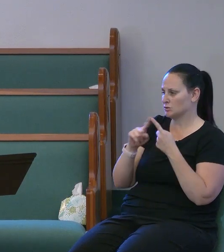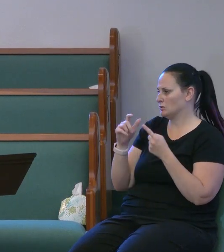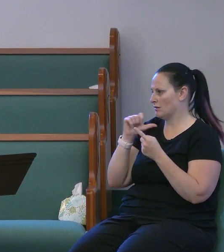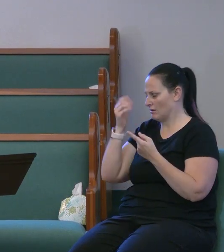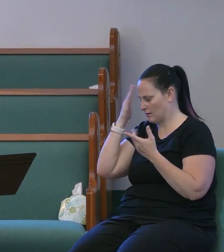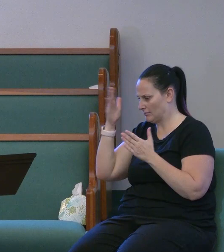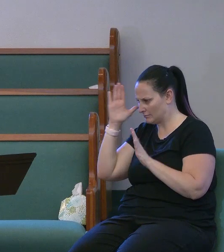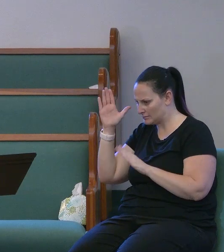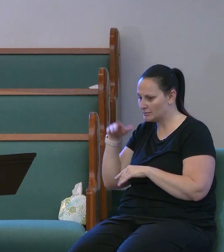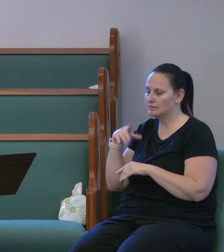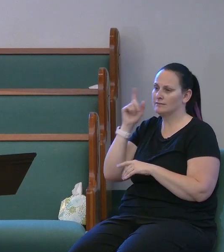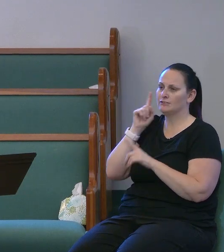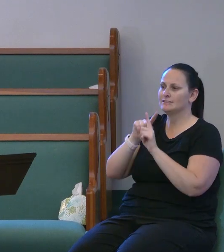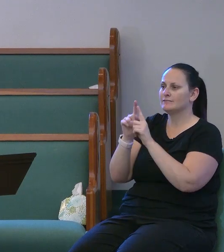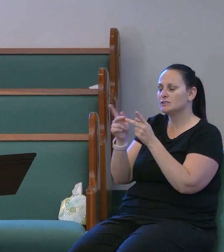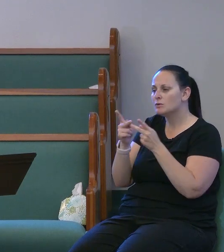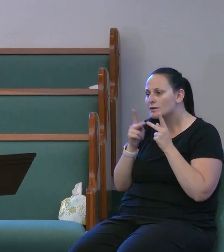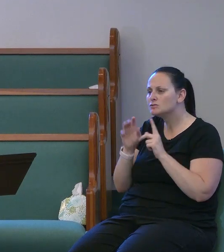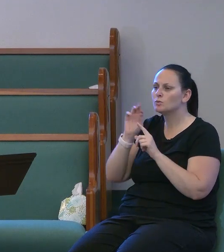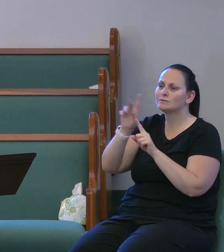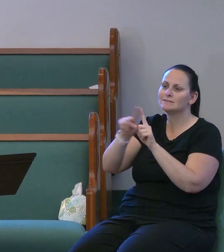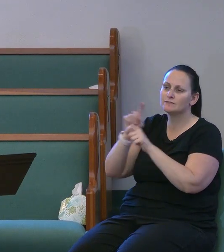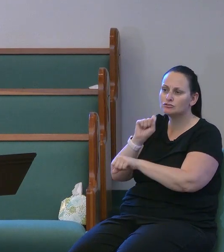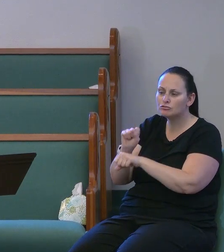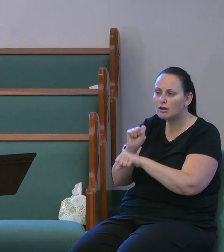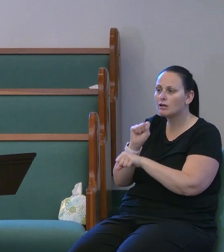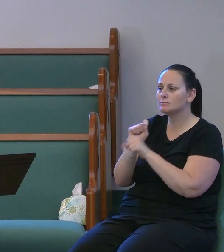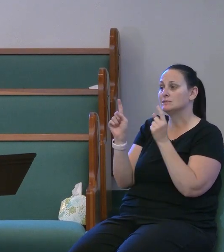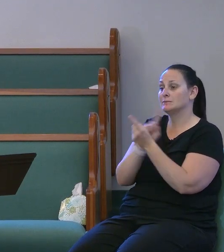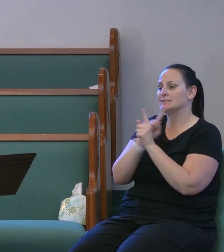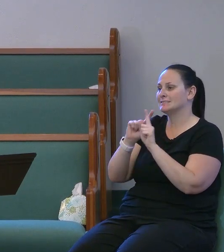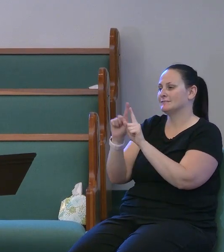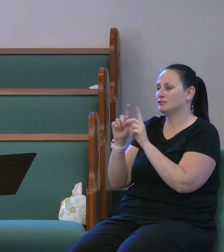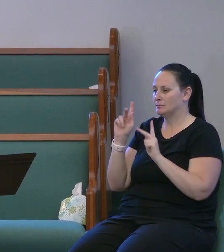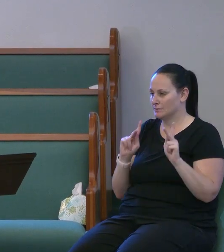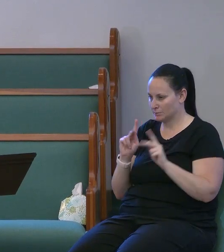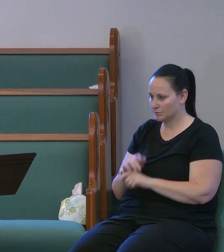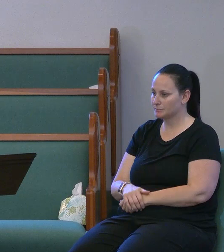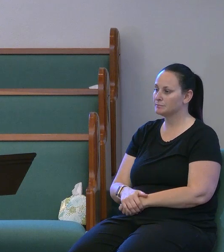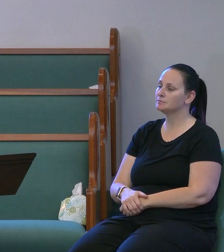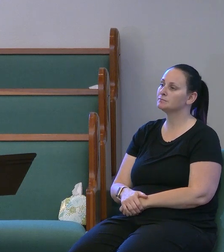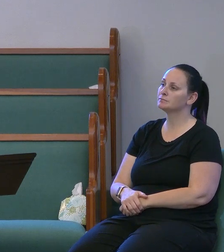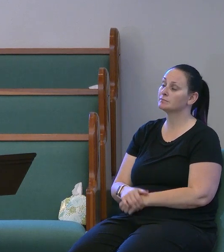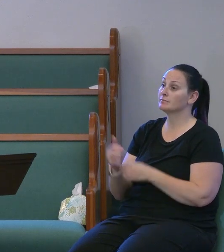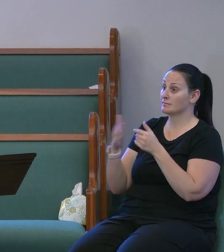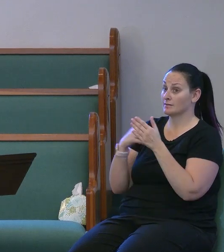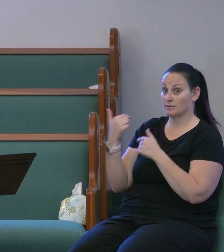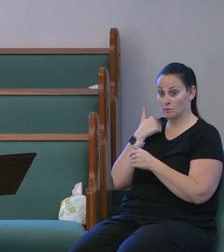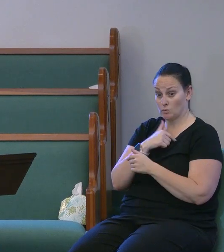unfamiliar, to different locations or different jobs, or meeting different people. And even as